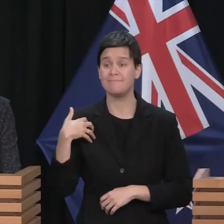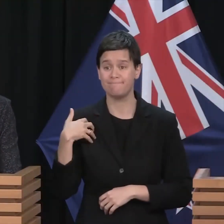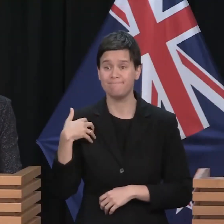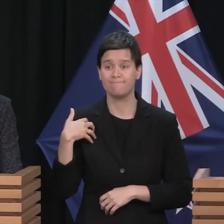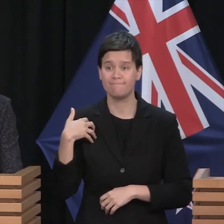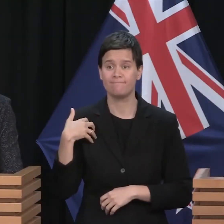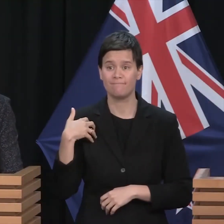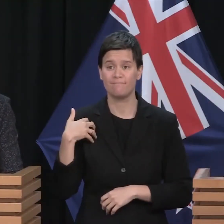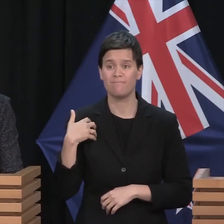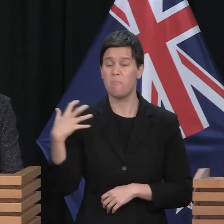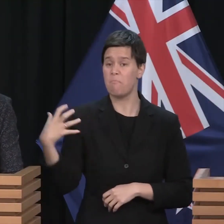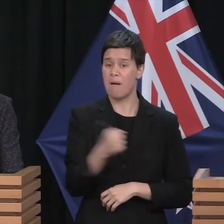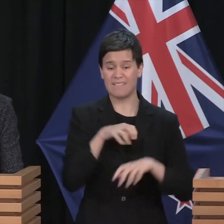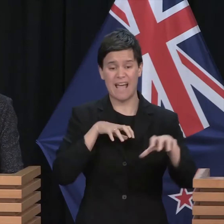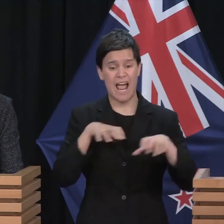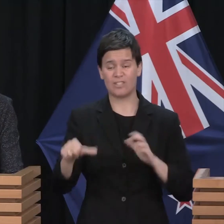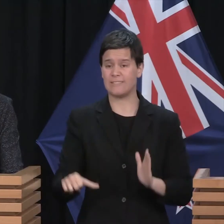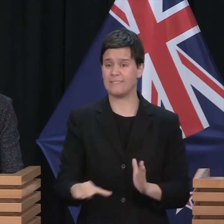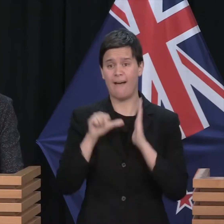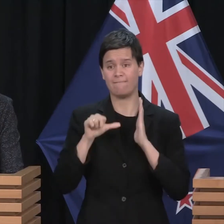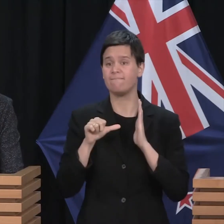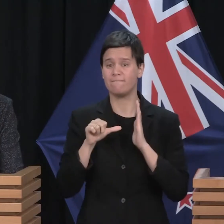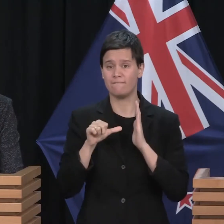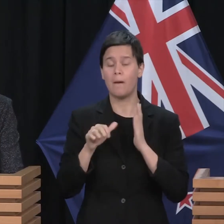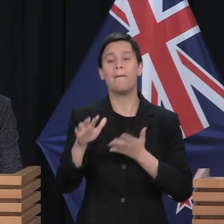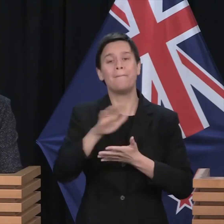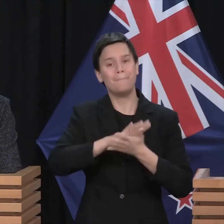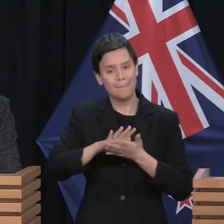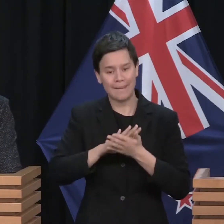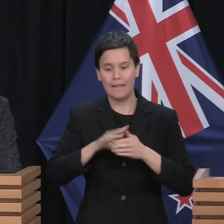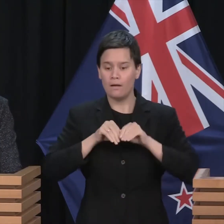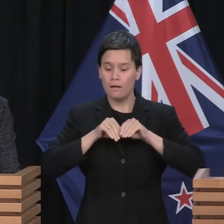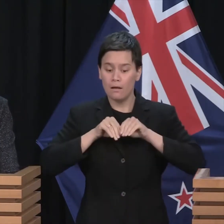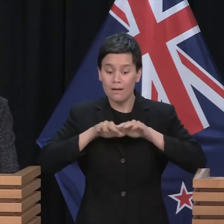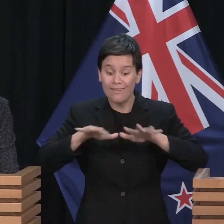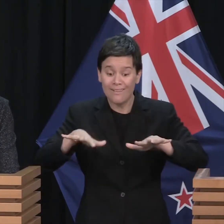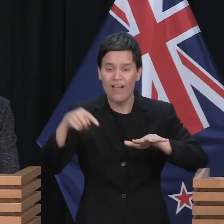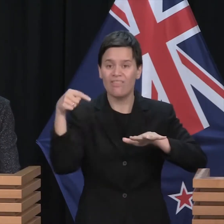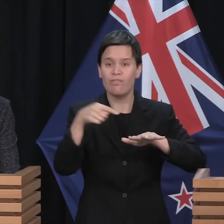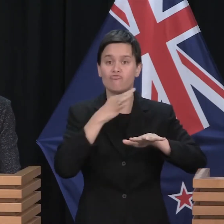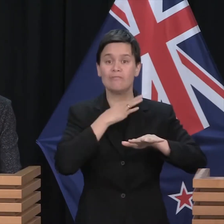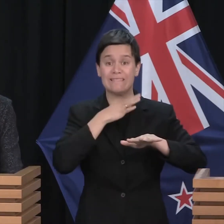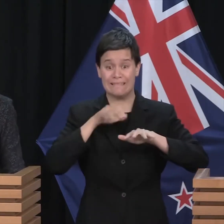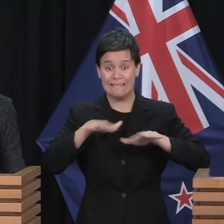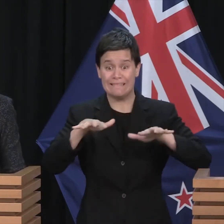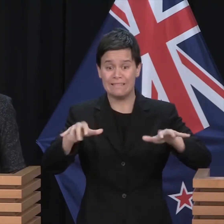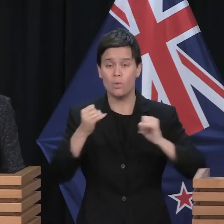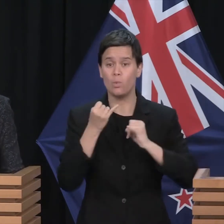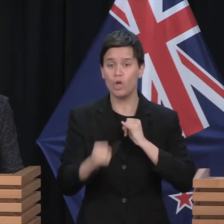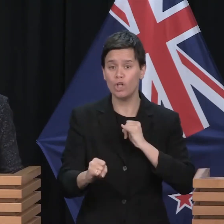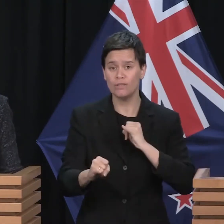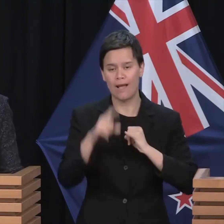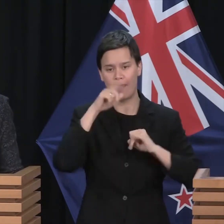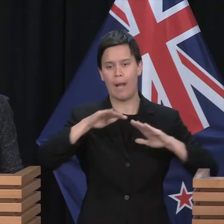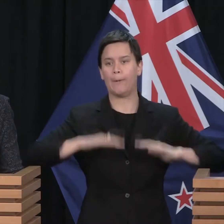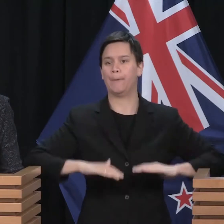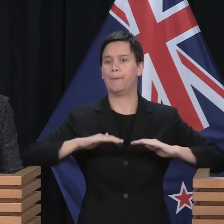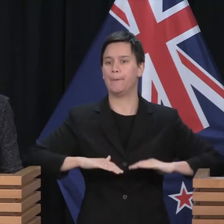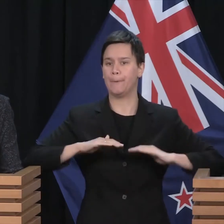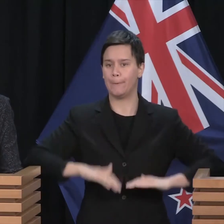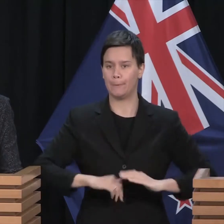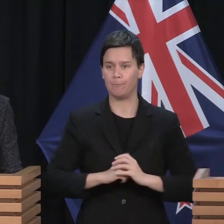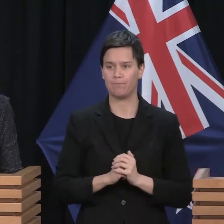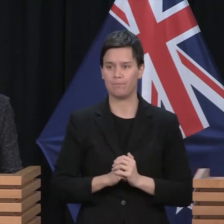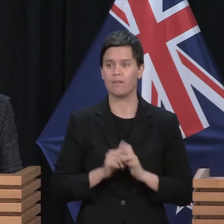small flare-up, starting with 4 cases in Auckland. As disruptive as it is, a strong and